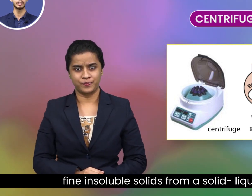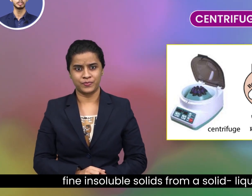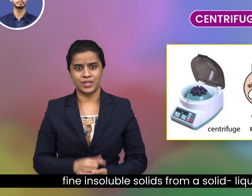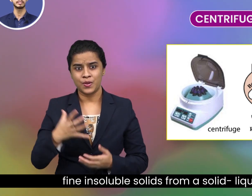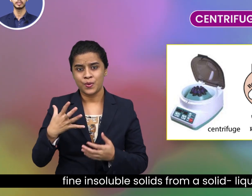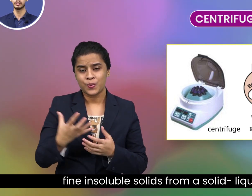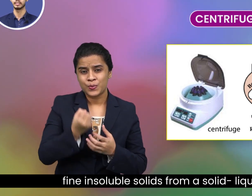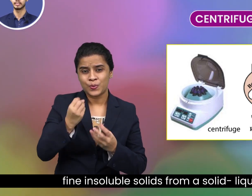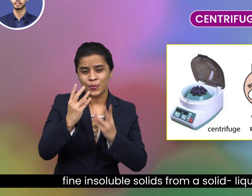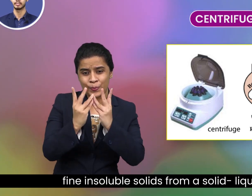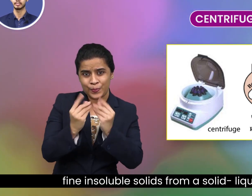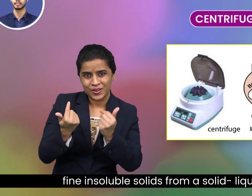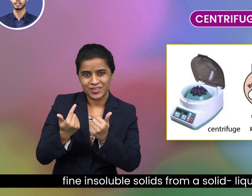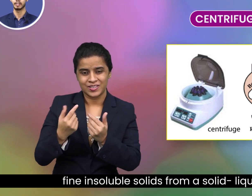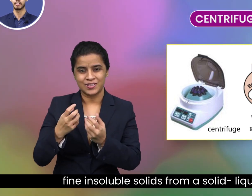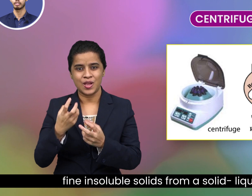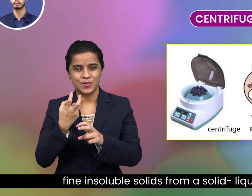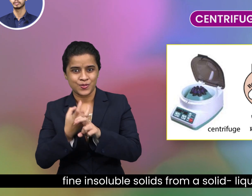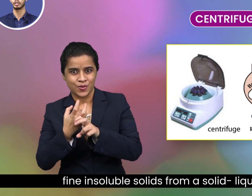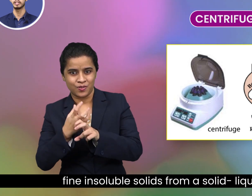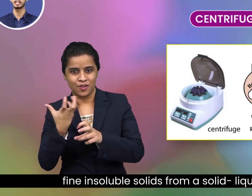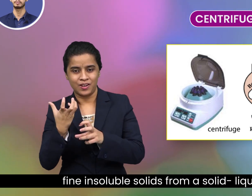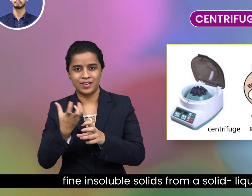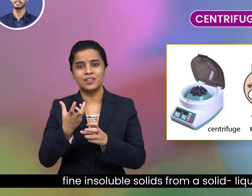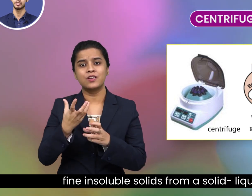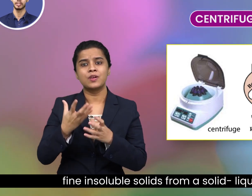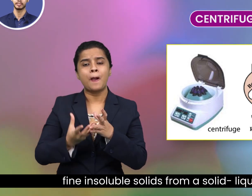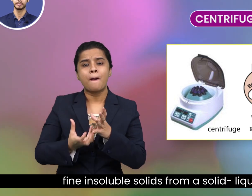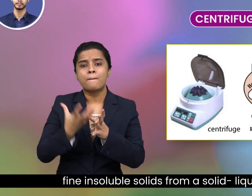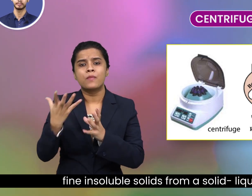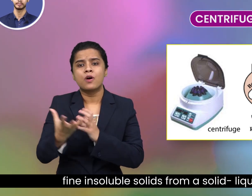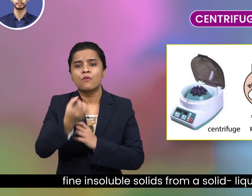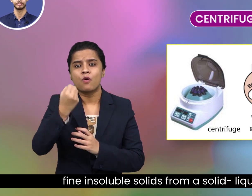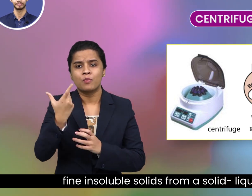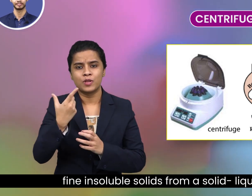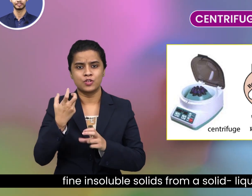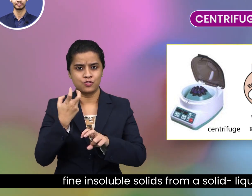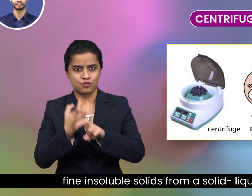fine insoluble solids from a solid liquid mixture